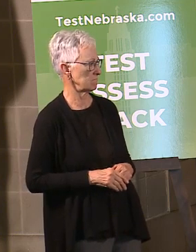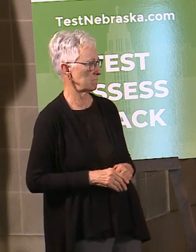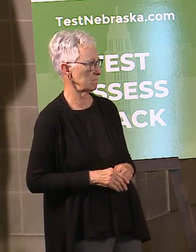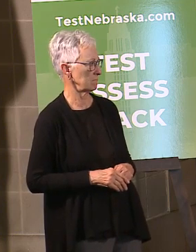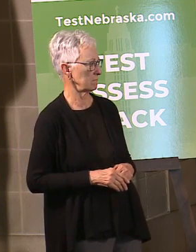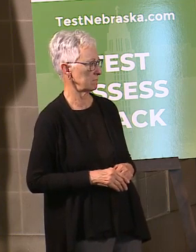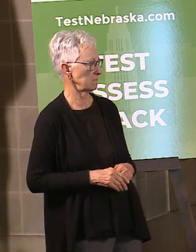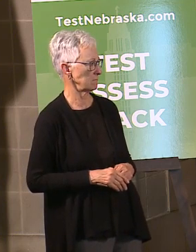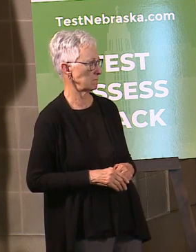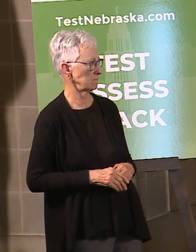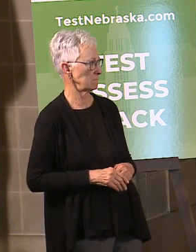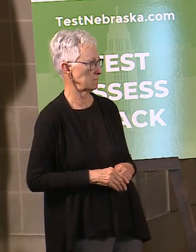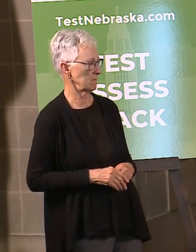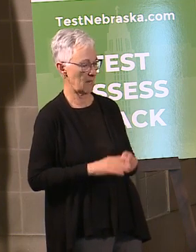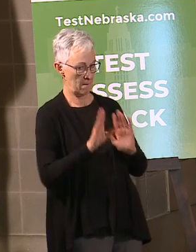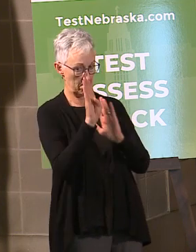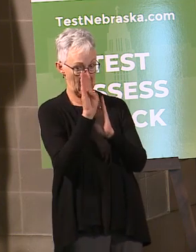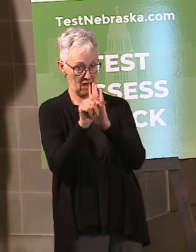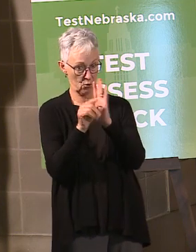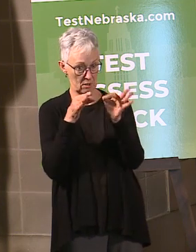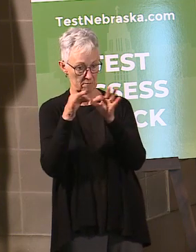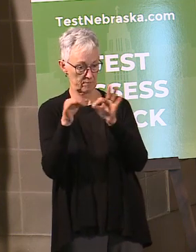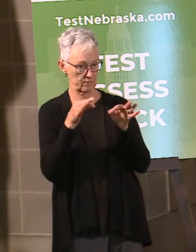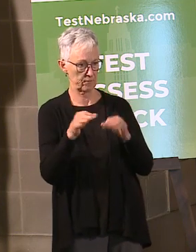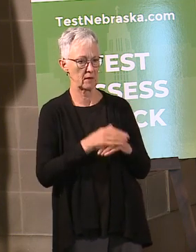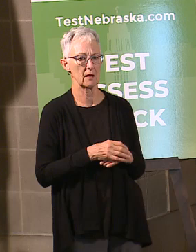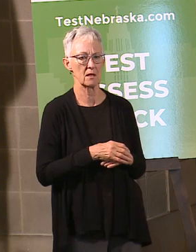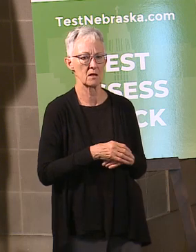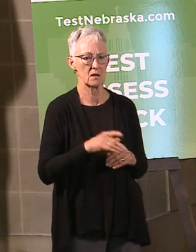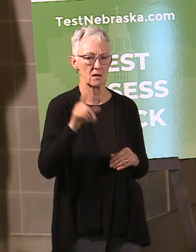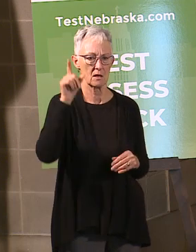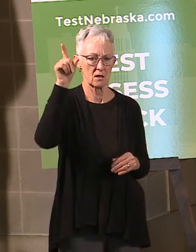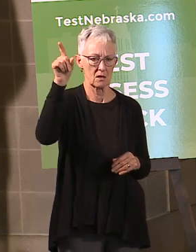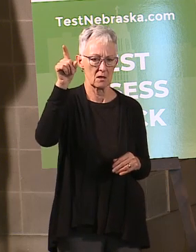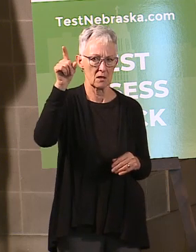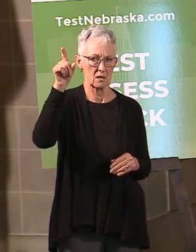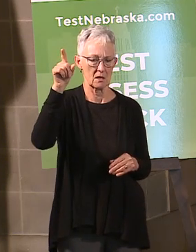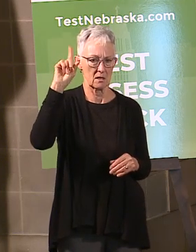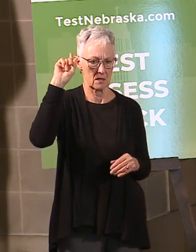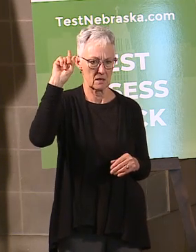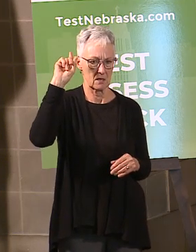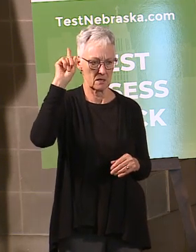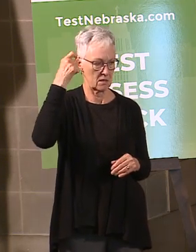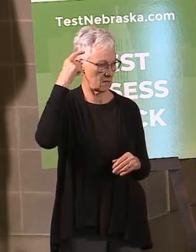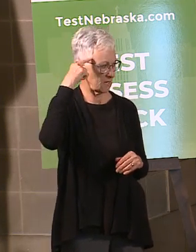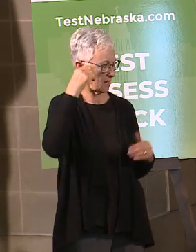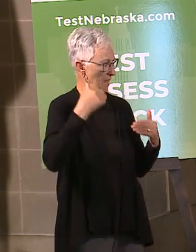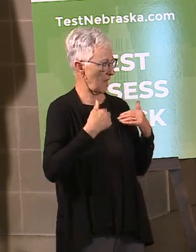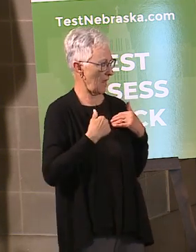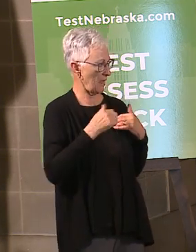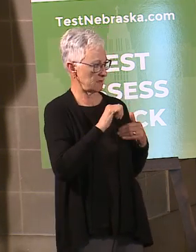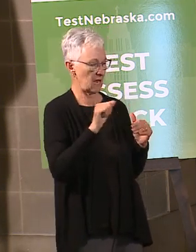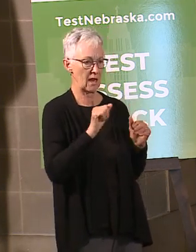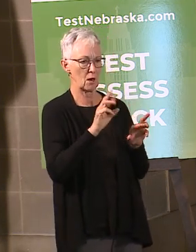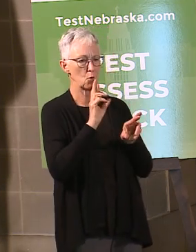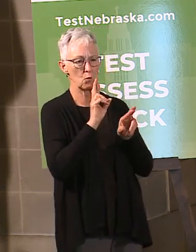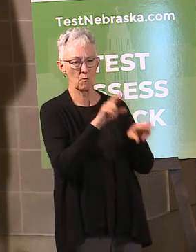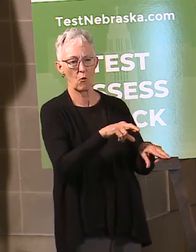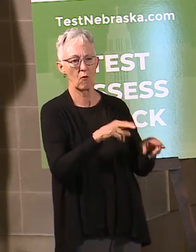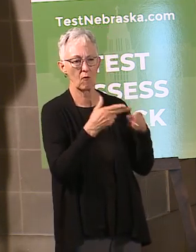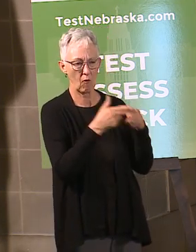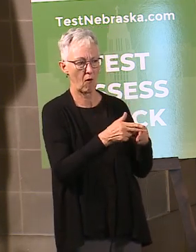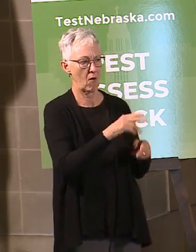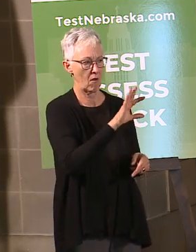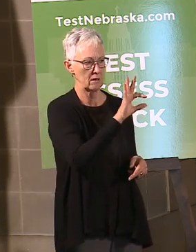Just to give you a background on my figures, the USDOL has a report 9052 is the